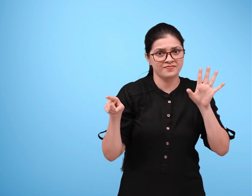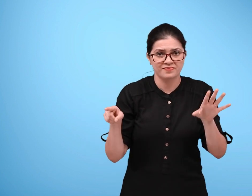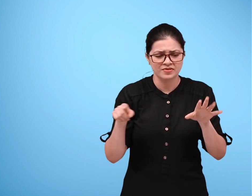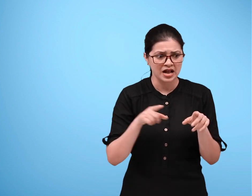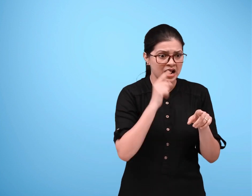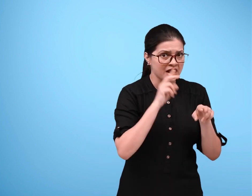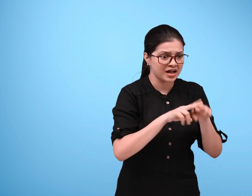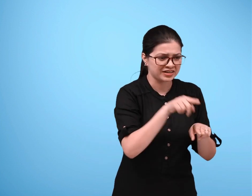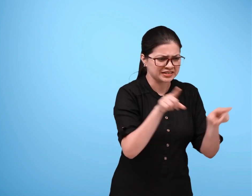on.